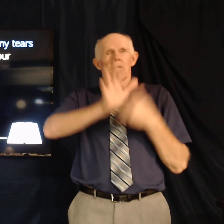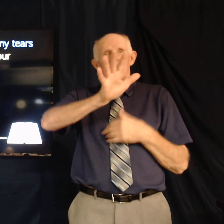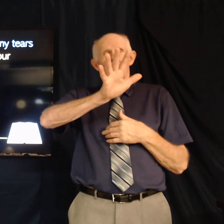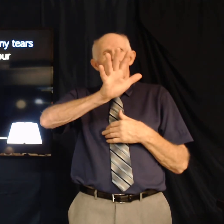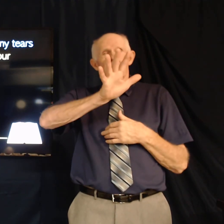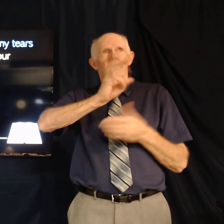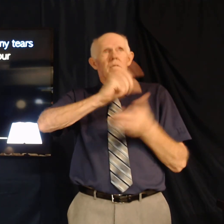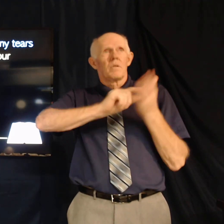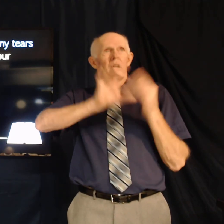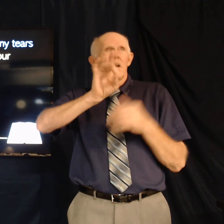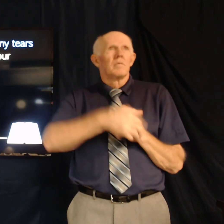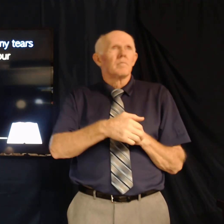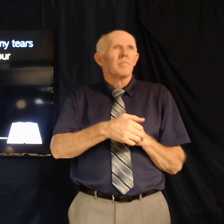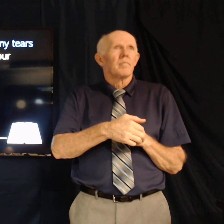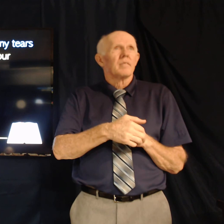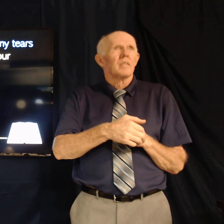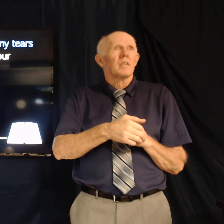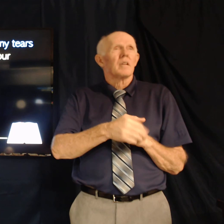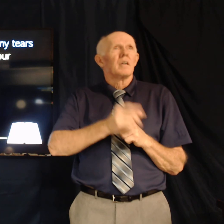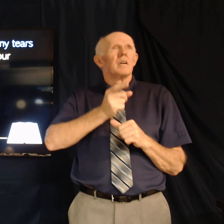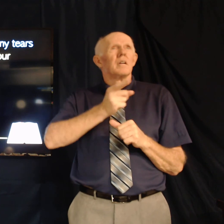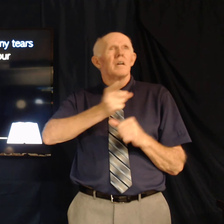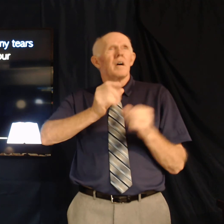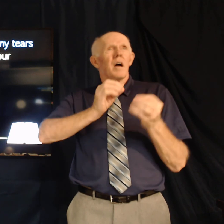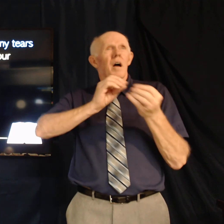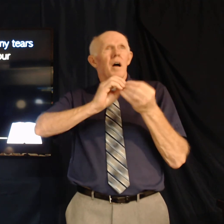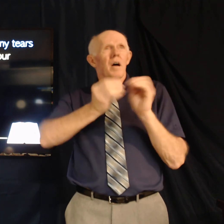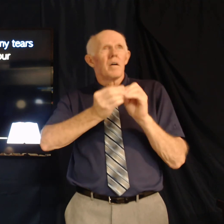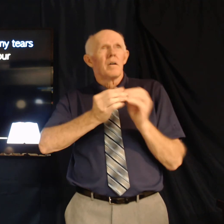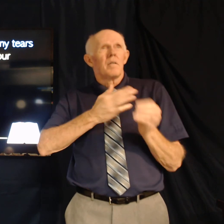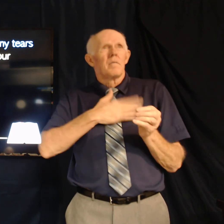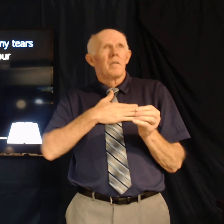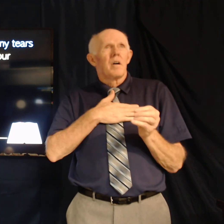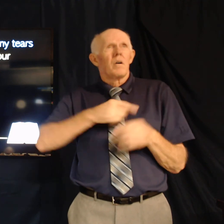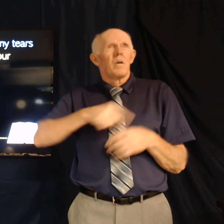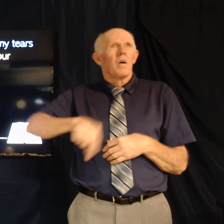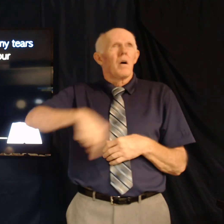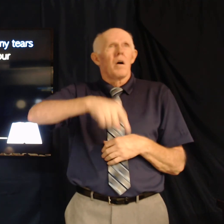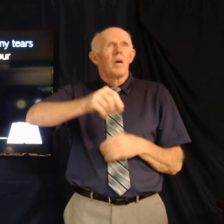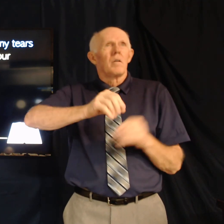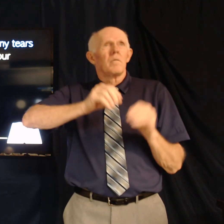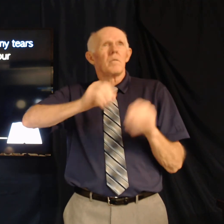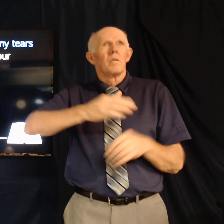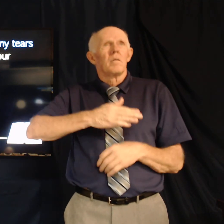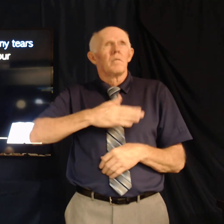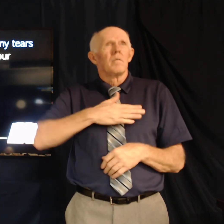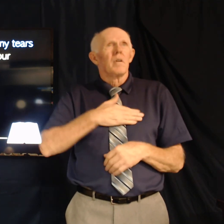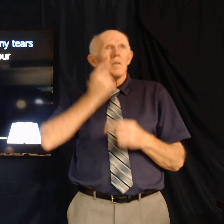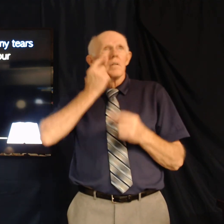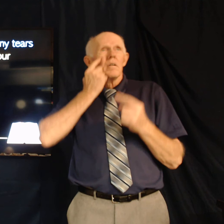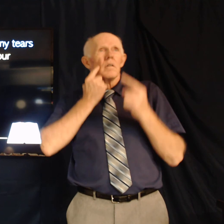In Psalms 56:8, You number My wanderings, put